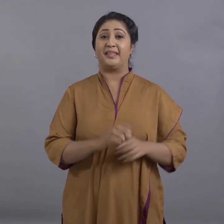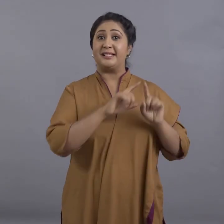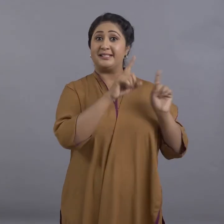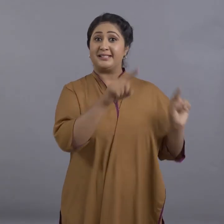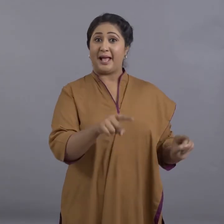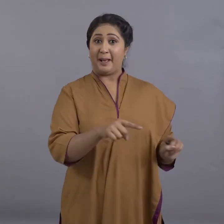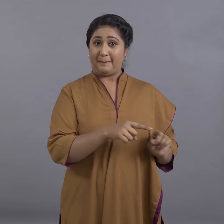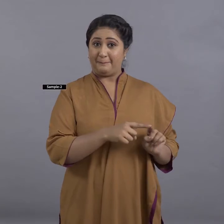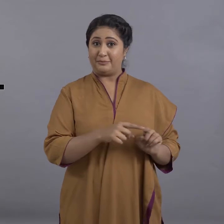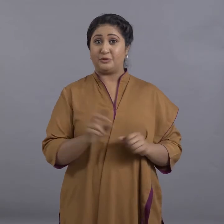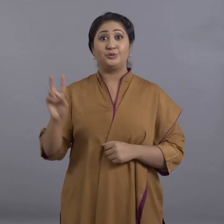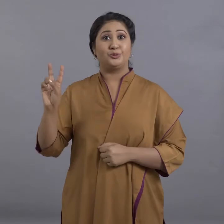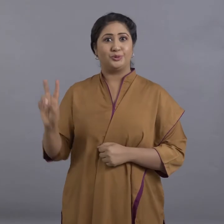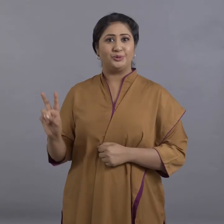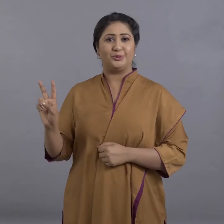Sample 2.